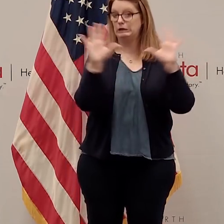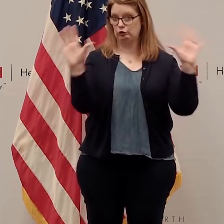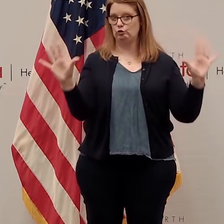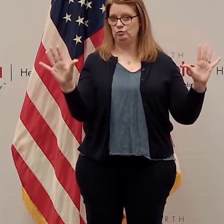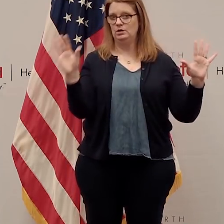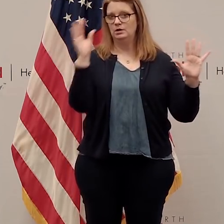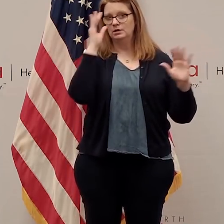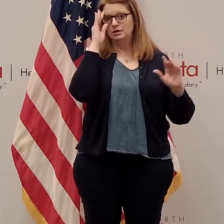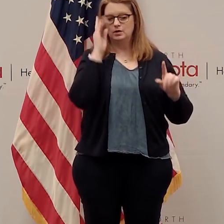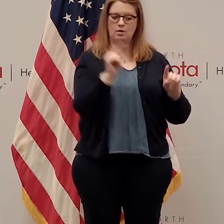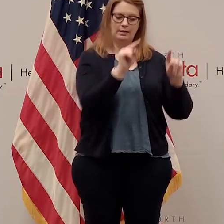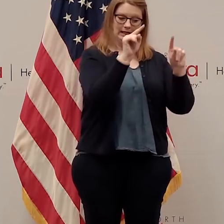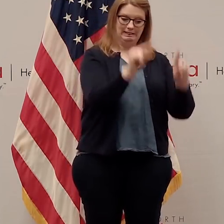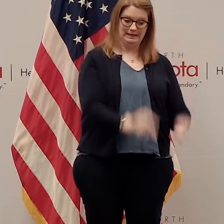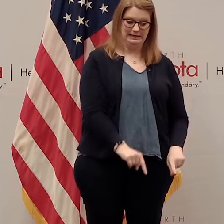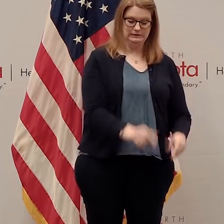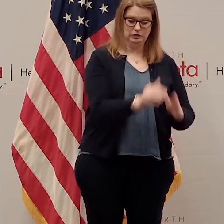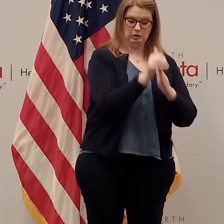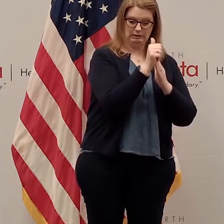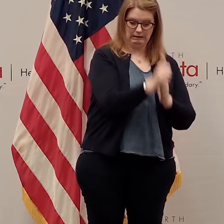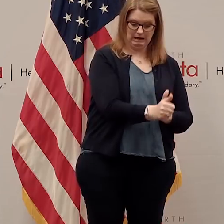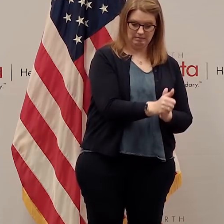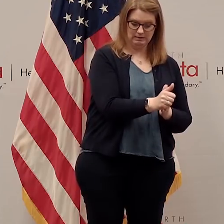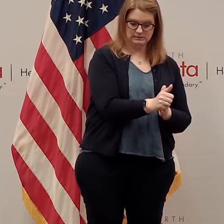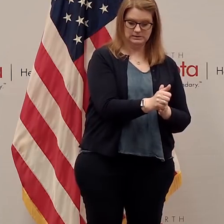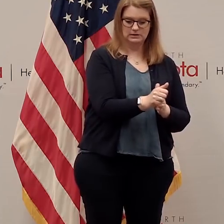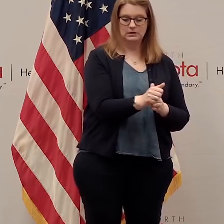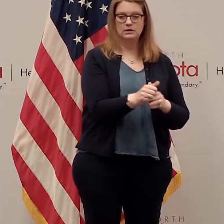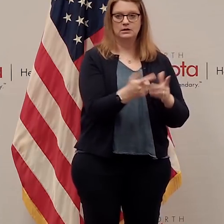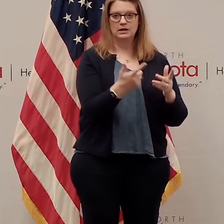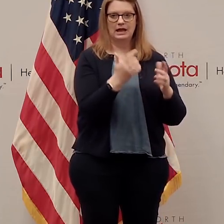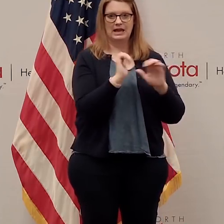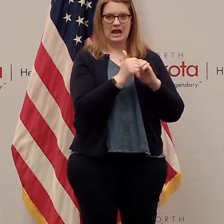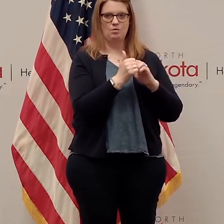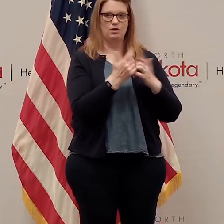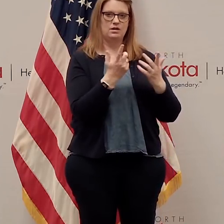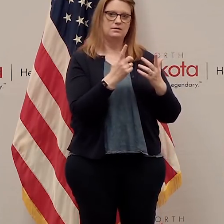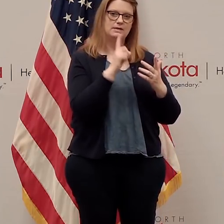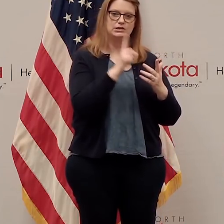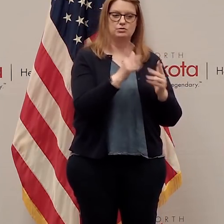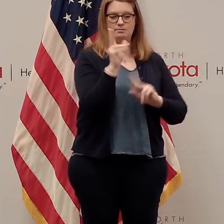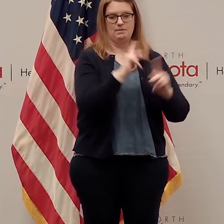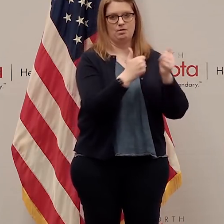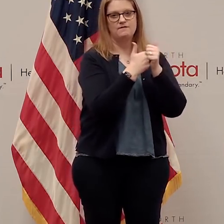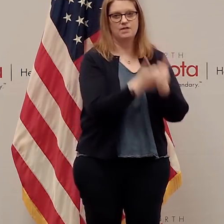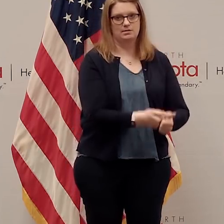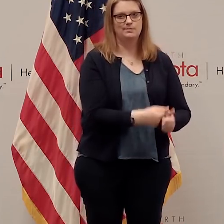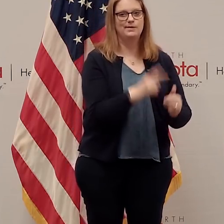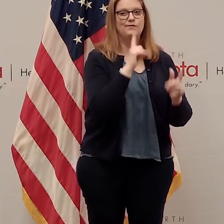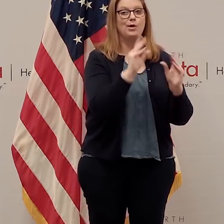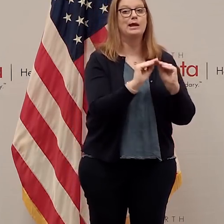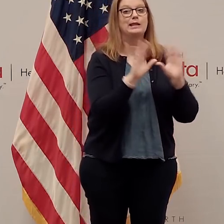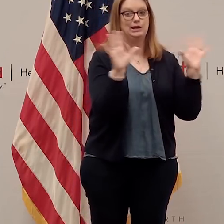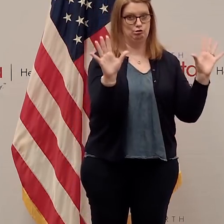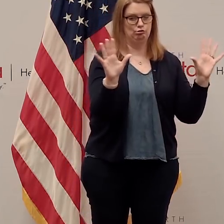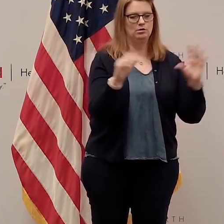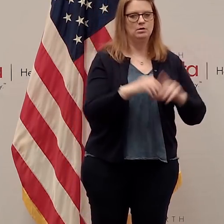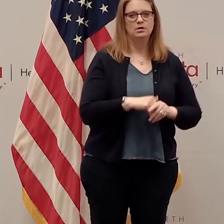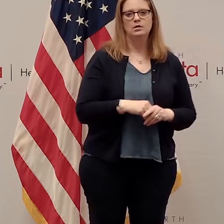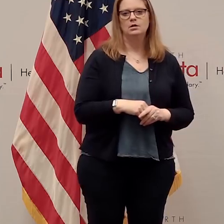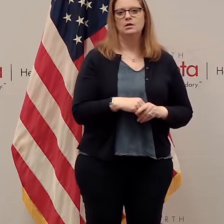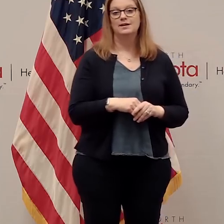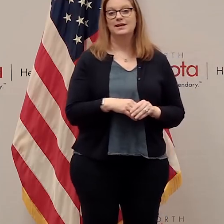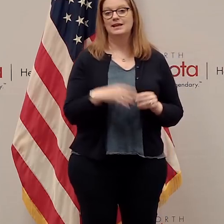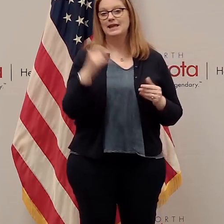are guidelines, the guidelines that we're issuing and how we're going to do those enforcement. We'll make sure that that's very clear. But again, it'd be, if there